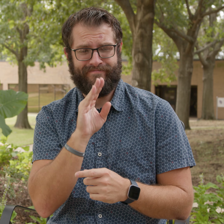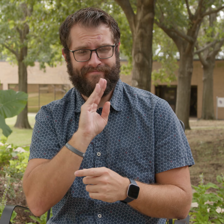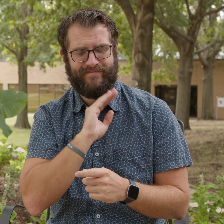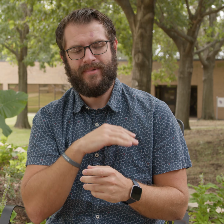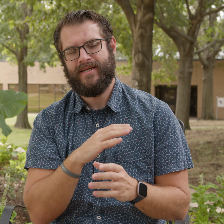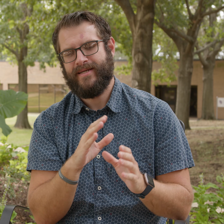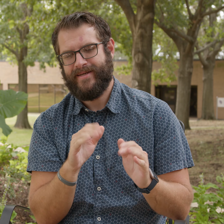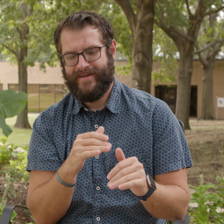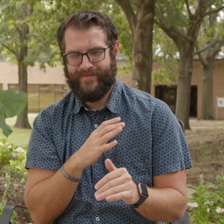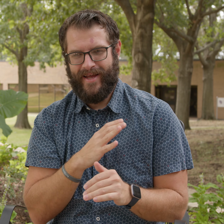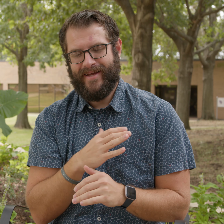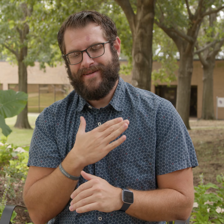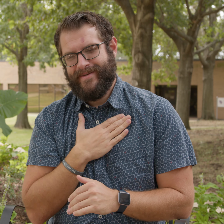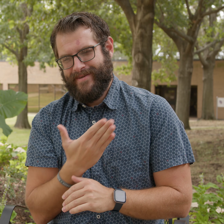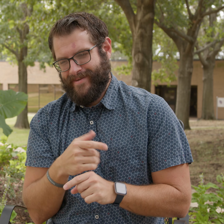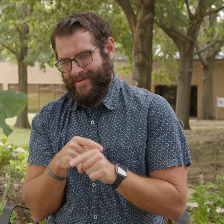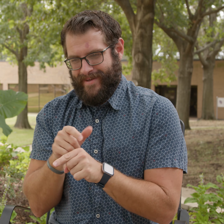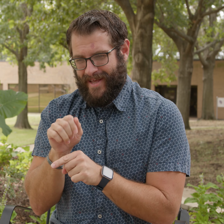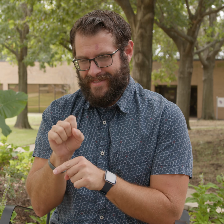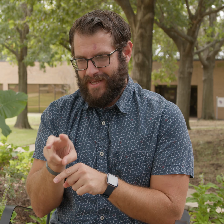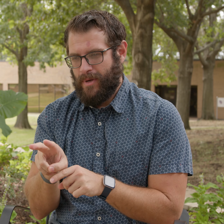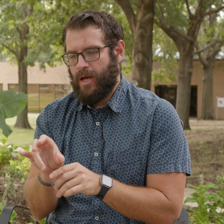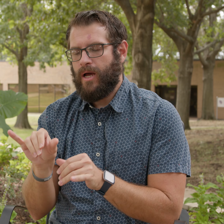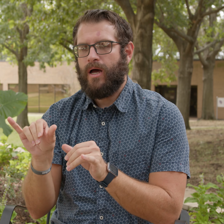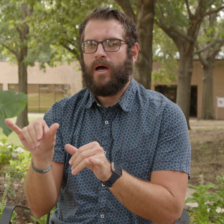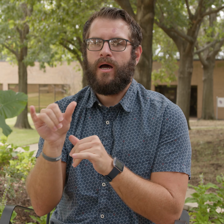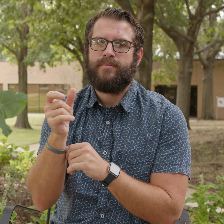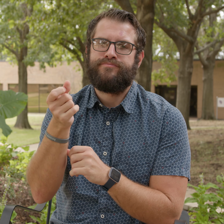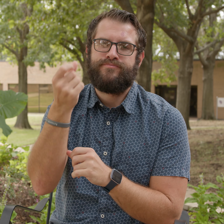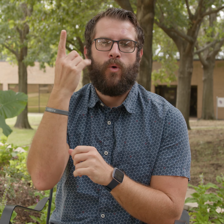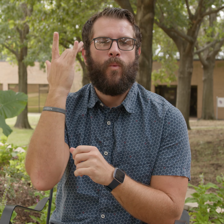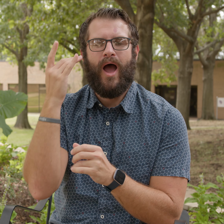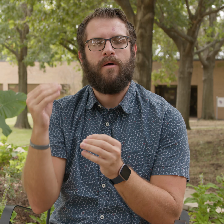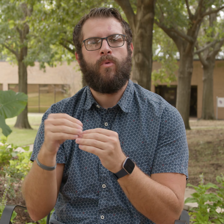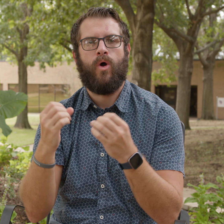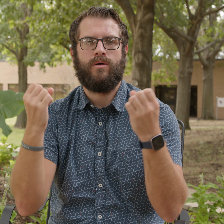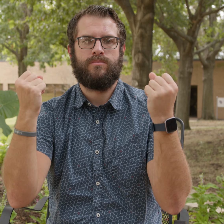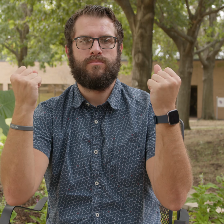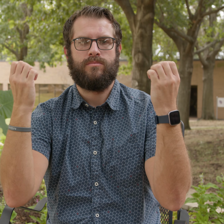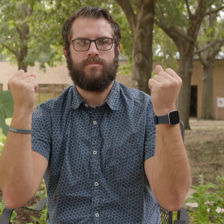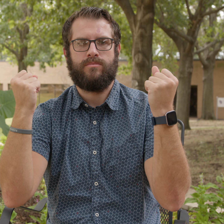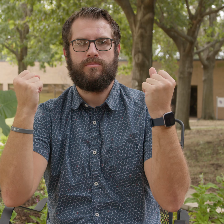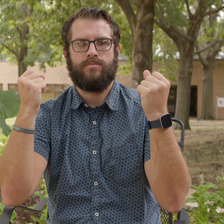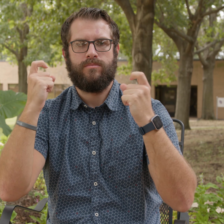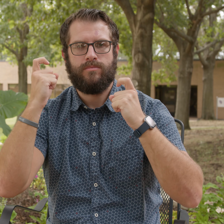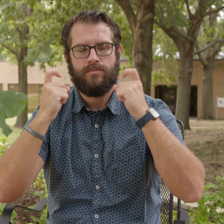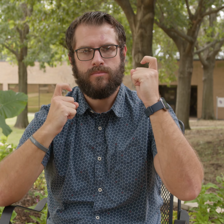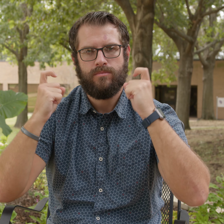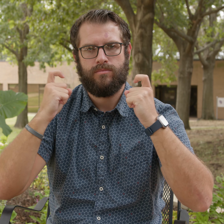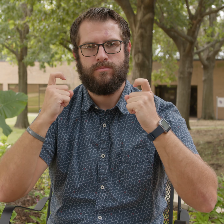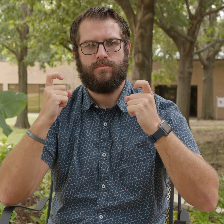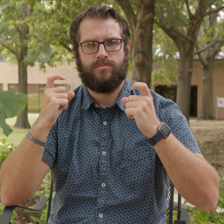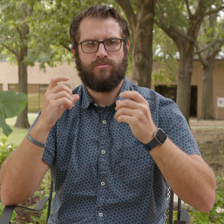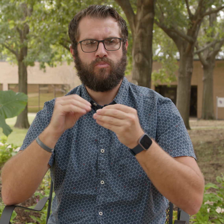story. I love a good challenge, but if scripture becomes too much or frustrating, then I know it's time for me to get help.